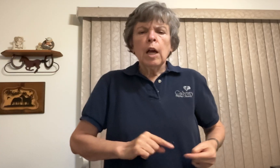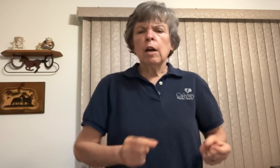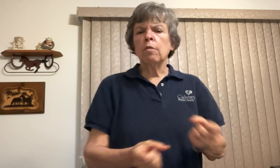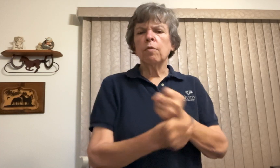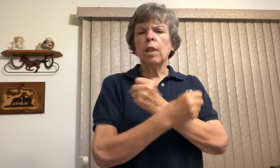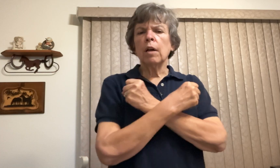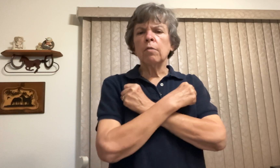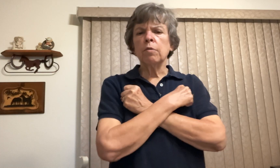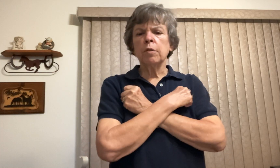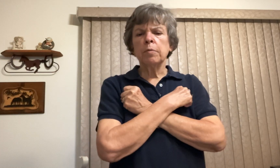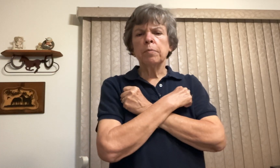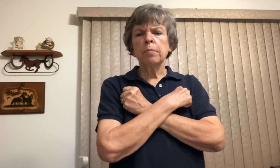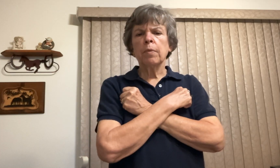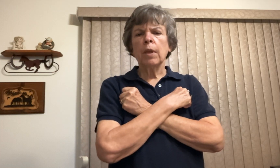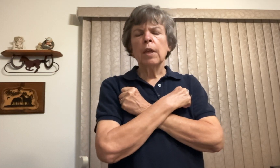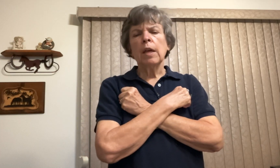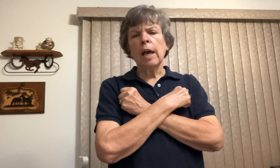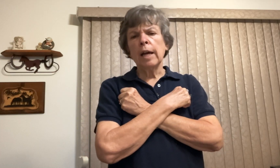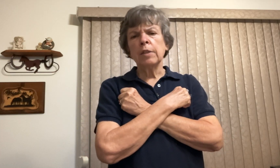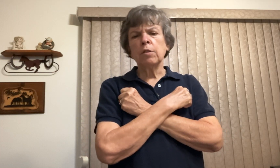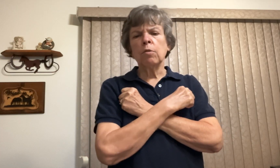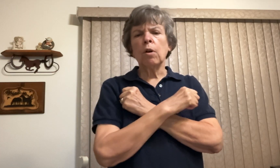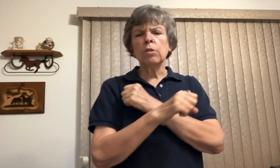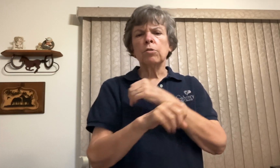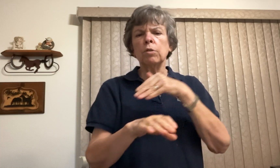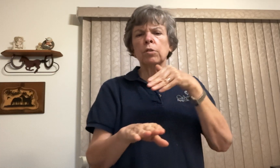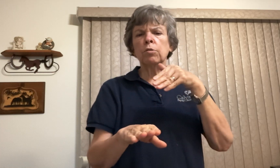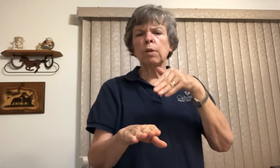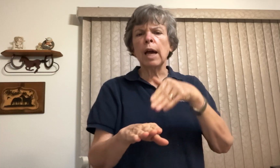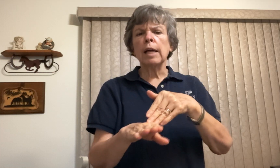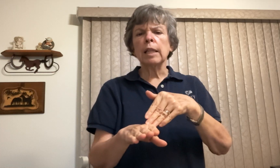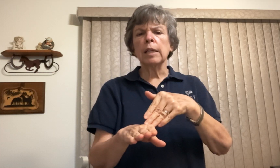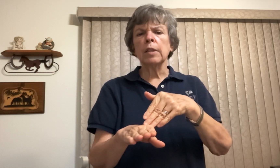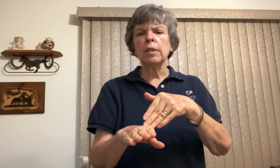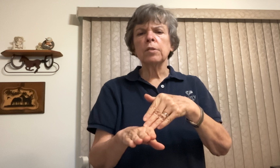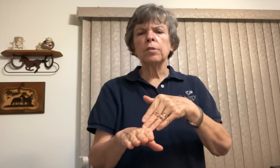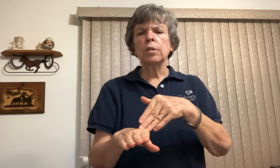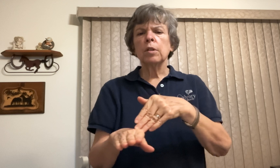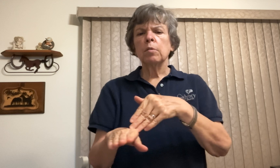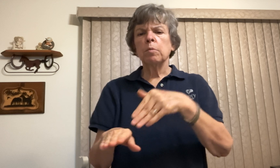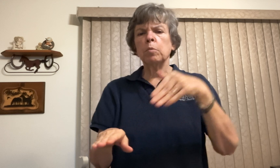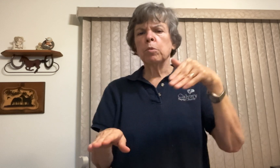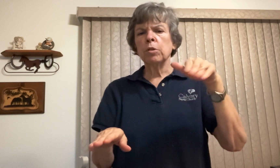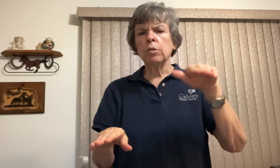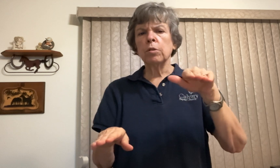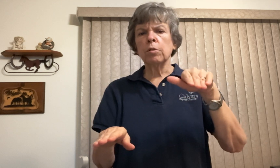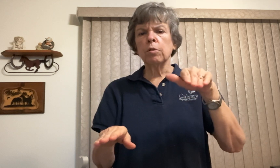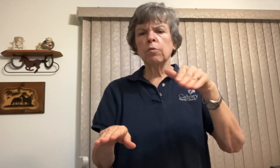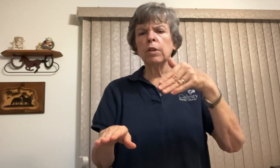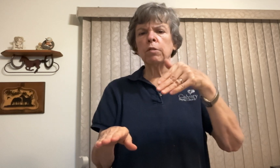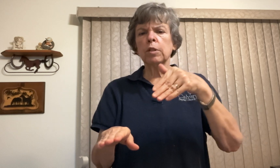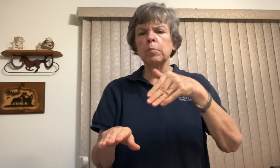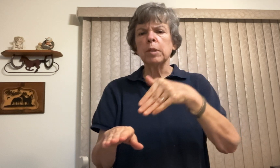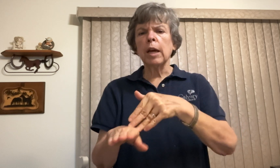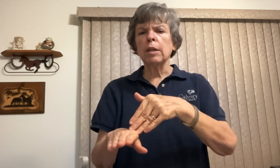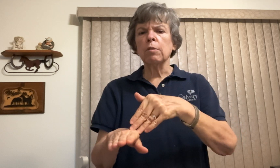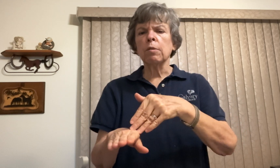of love at the cross. You can do at like this. You put your fingertips at your other